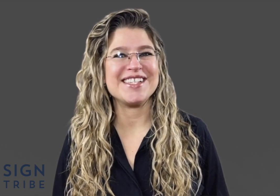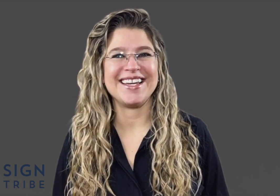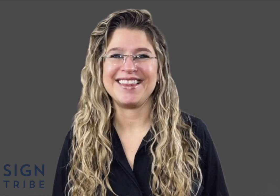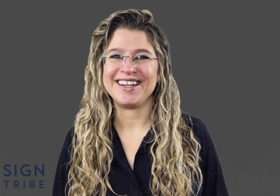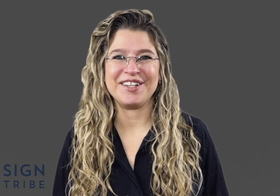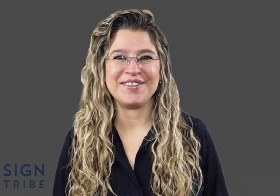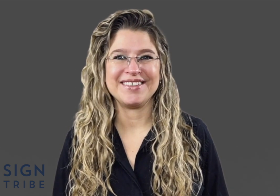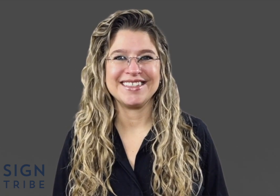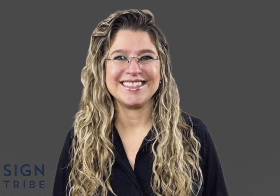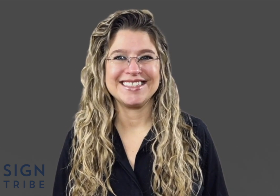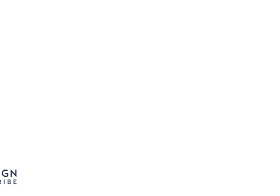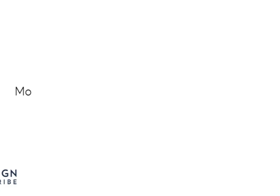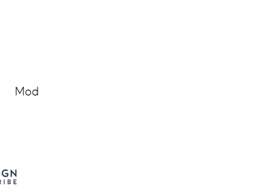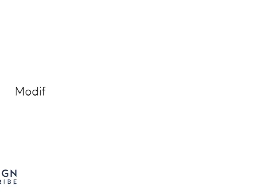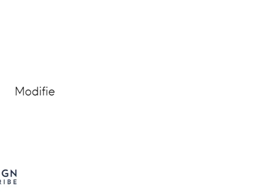anything new.